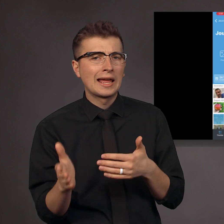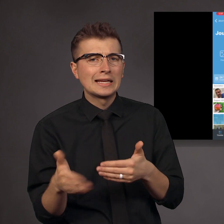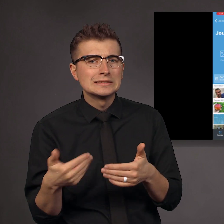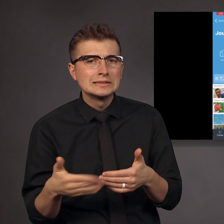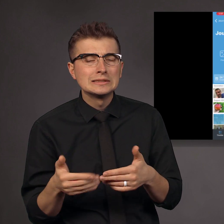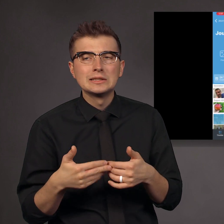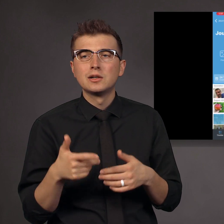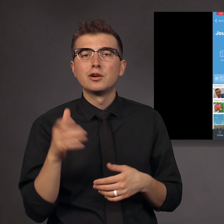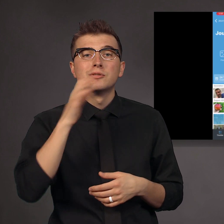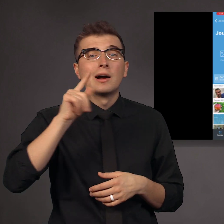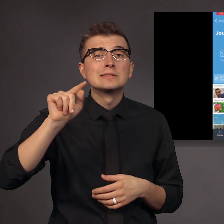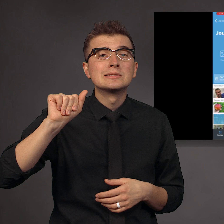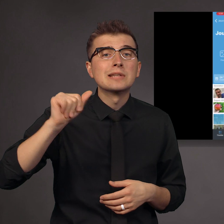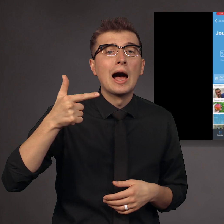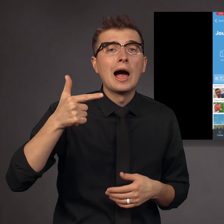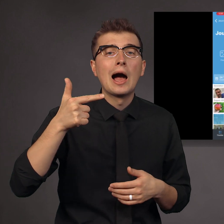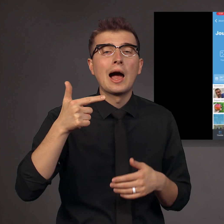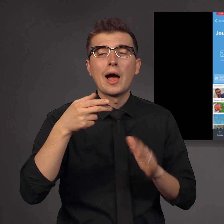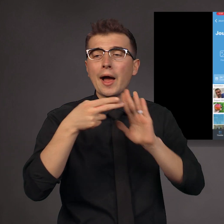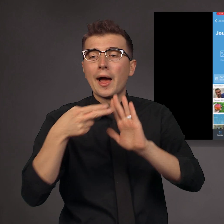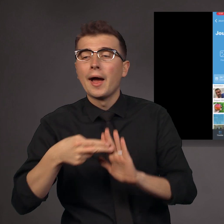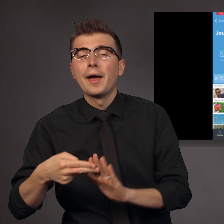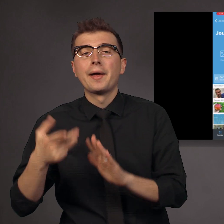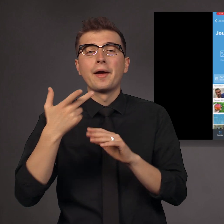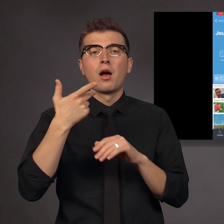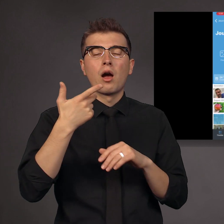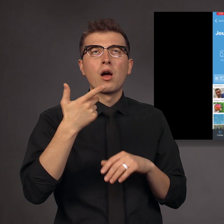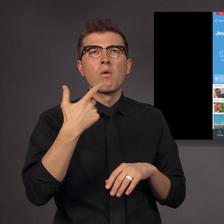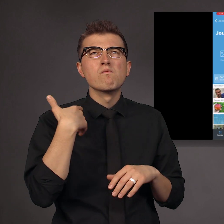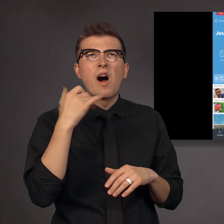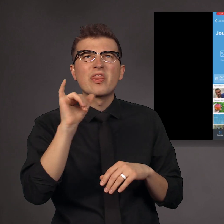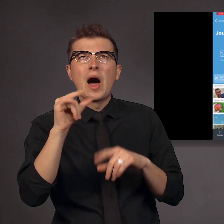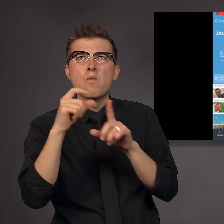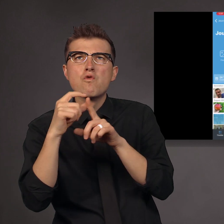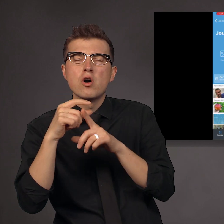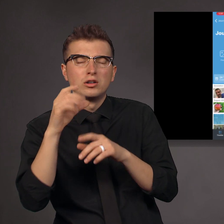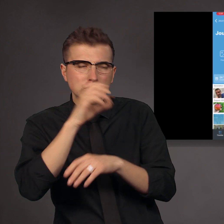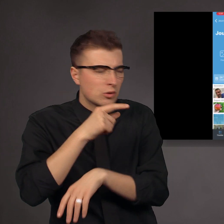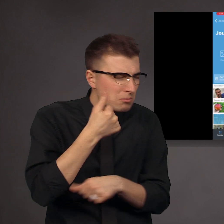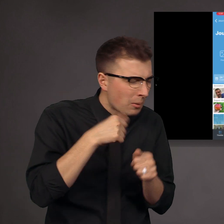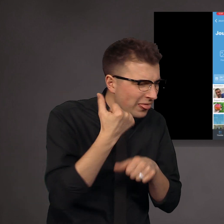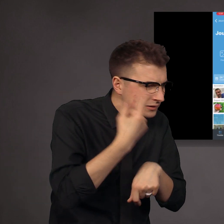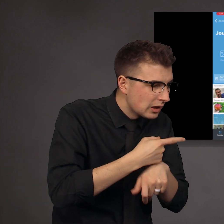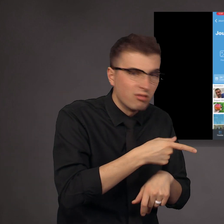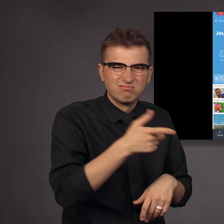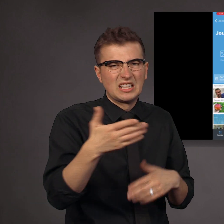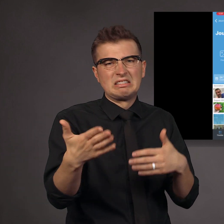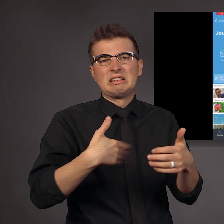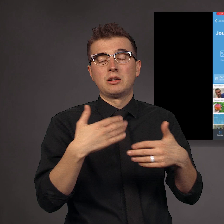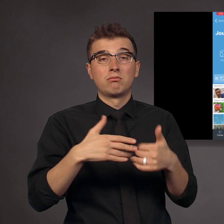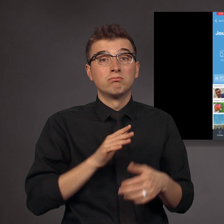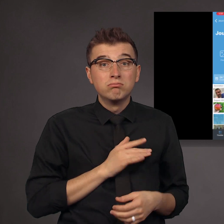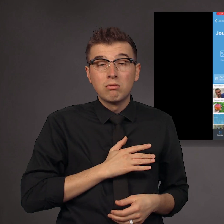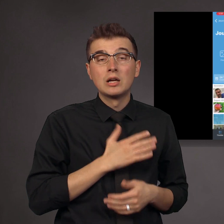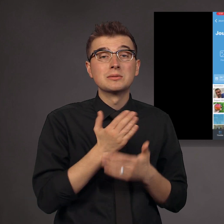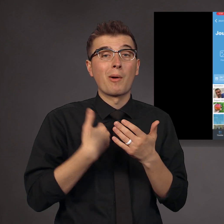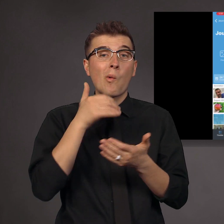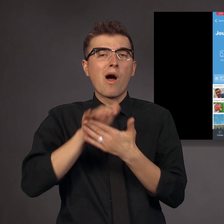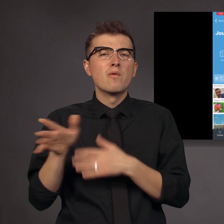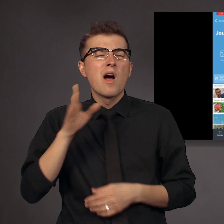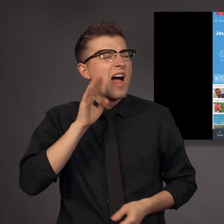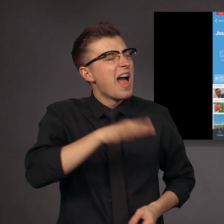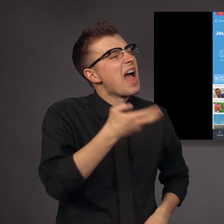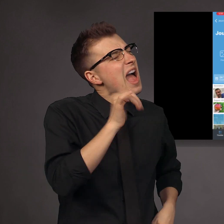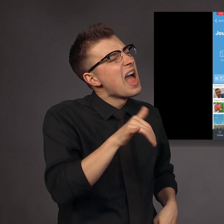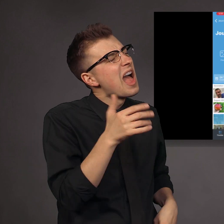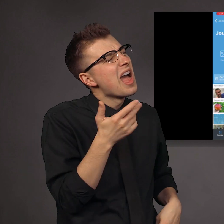can search tags, you can search the content, you can say, oh, it's incredible. And sometimes people even, like my wife will say, well, hey,